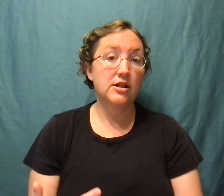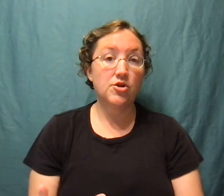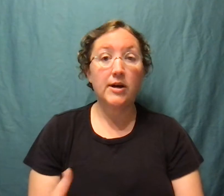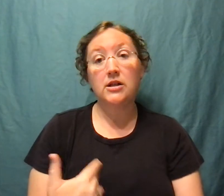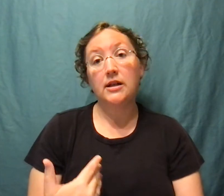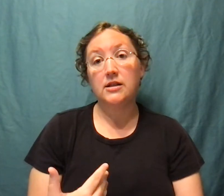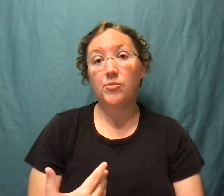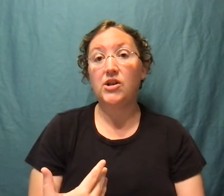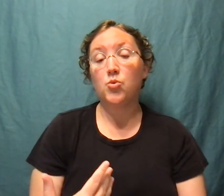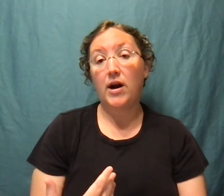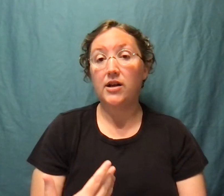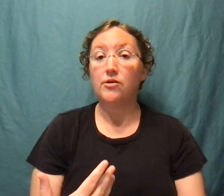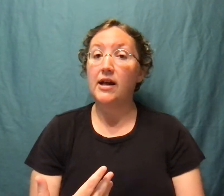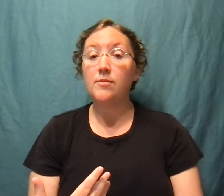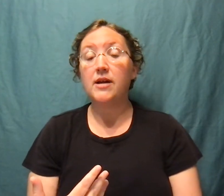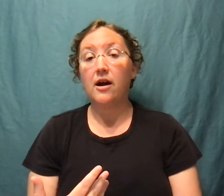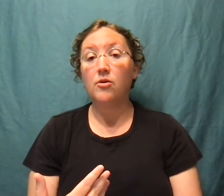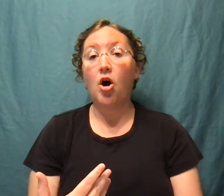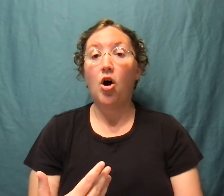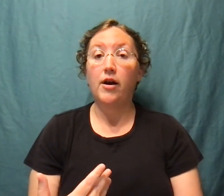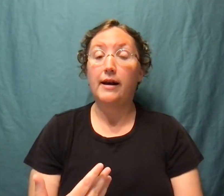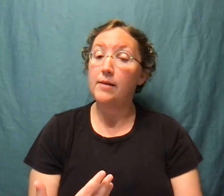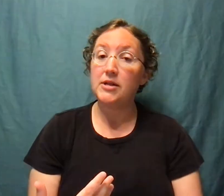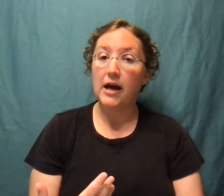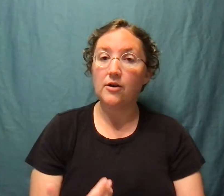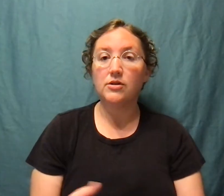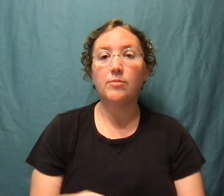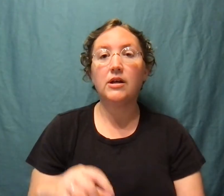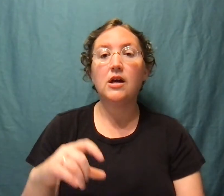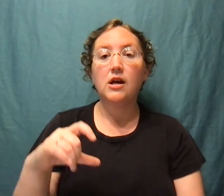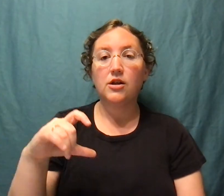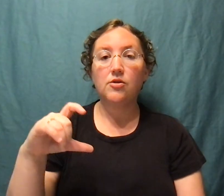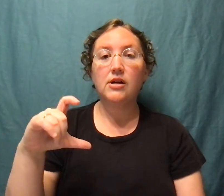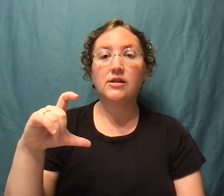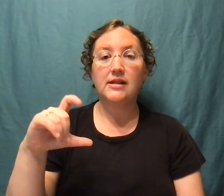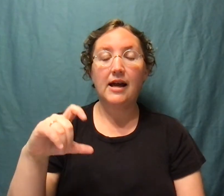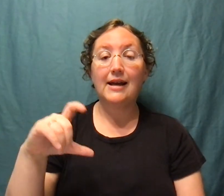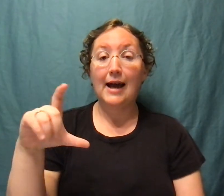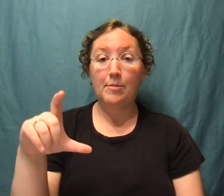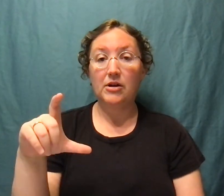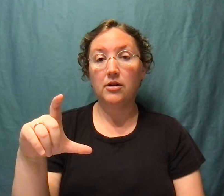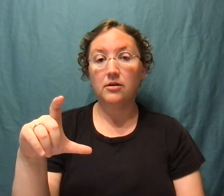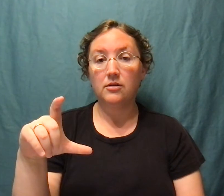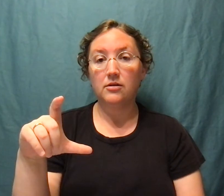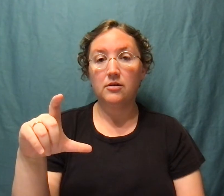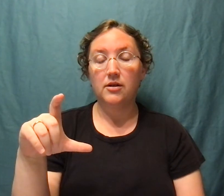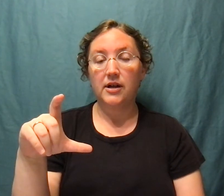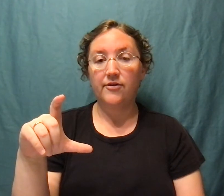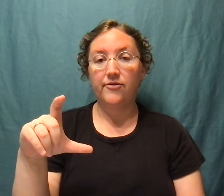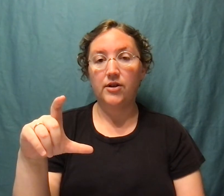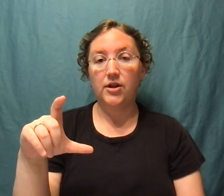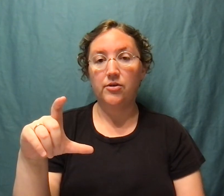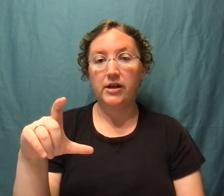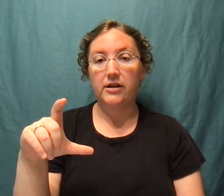situation, like someone is writing your name down on a name tag or something, you can say capital if you need